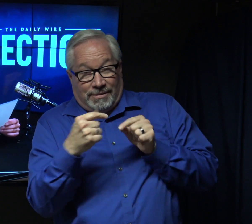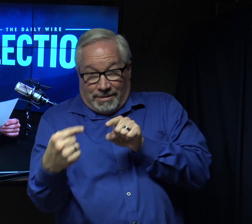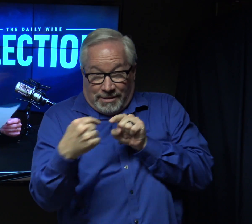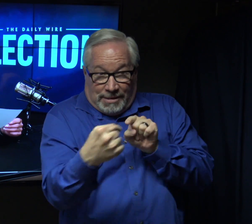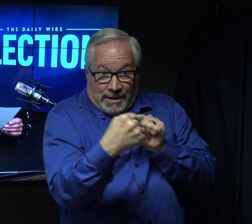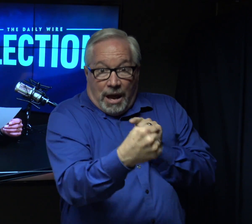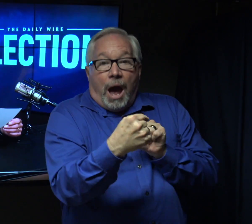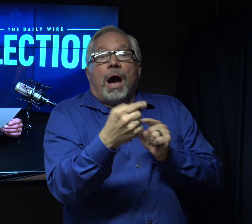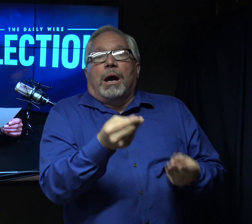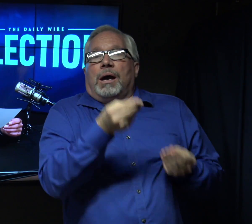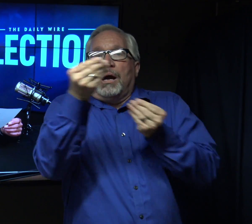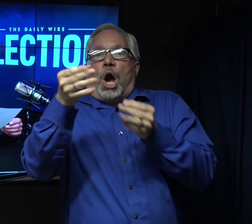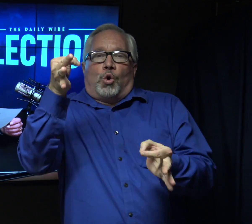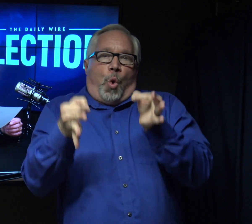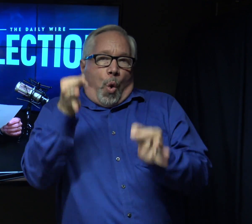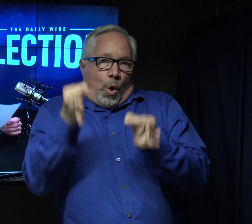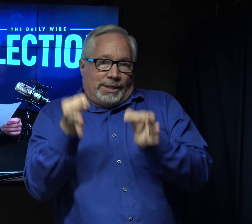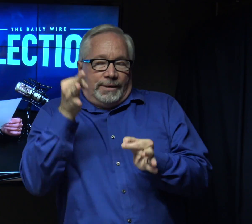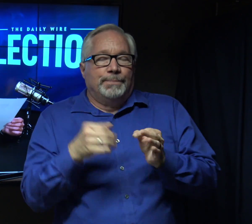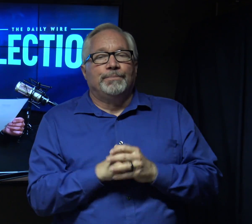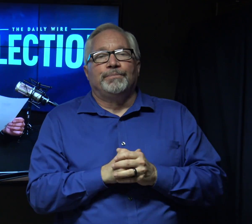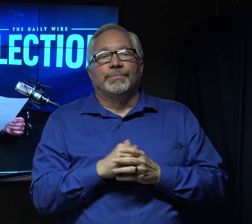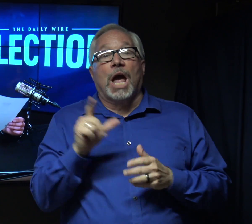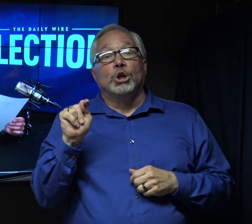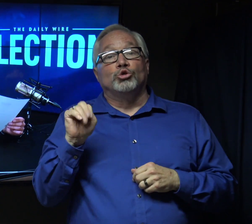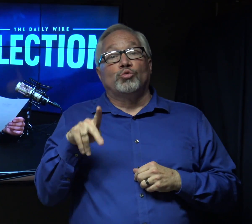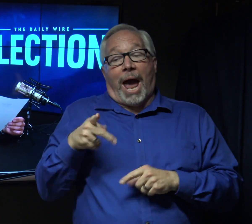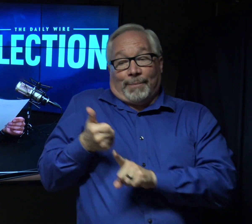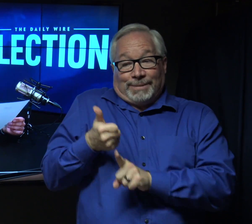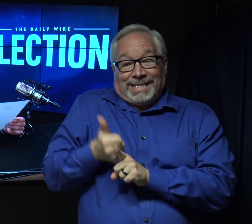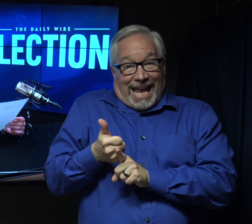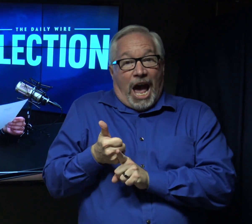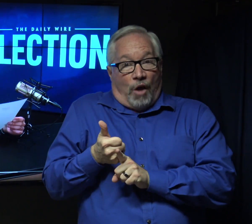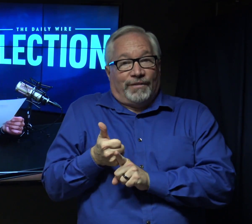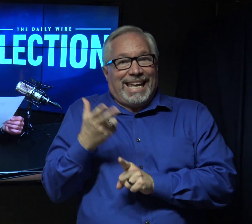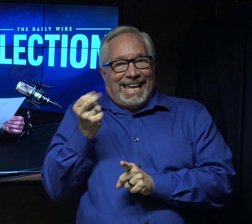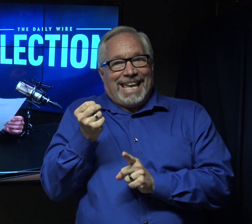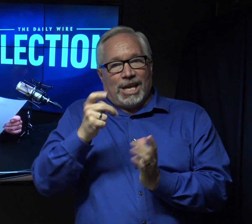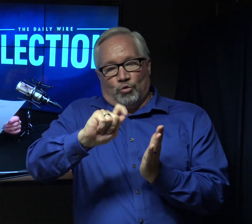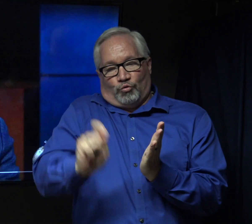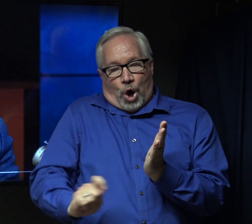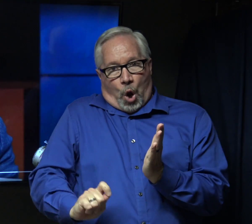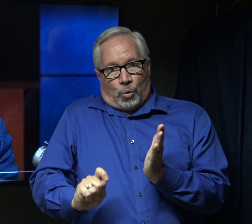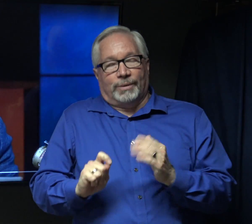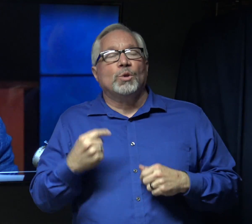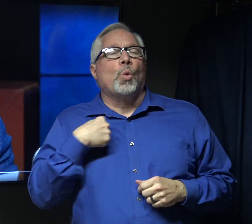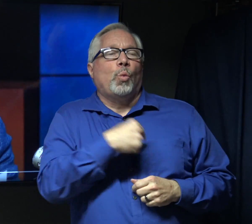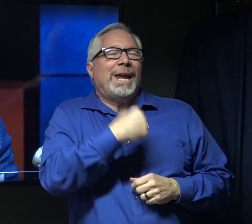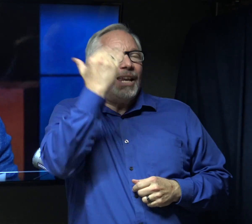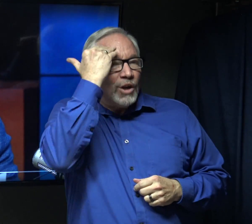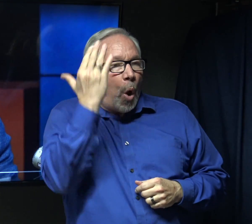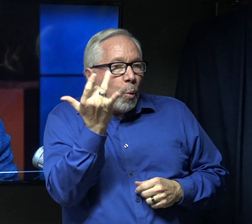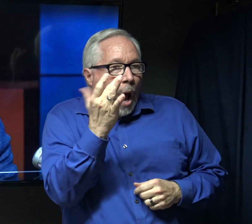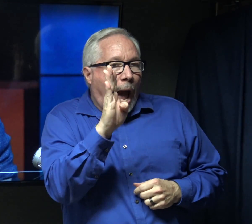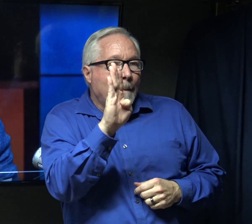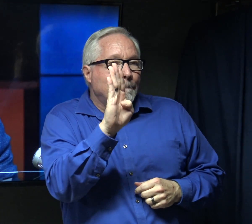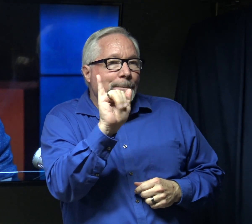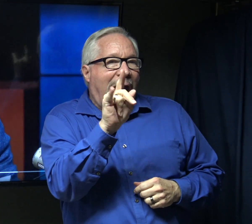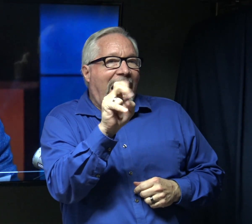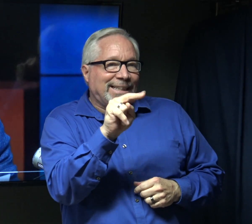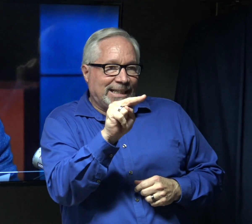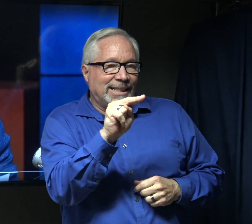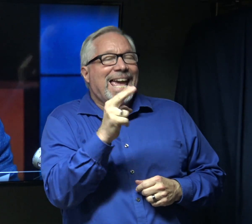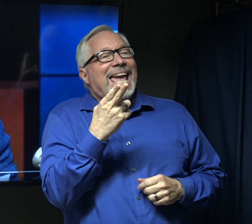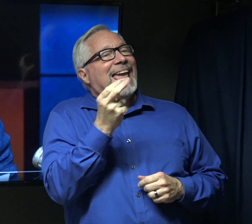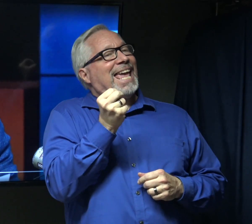on legacy media, so I guess we'll just have to do it here. Statement from President Donald J. Trump. We all know why Joe Biden is rushing to falsely